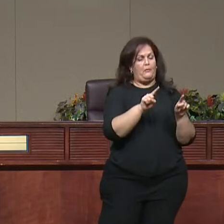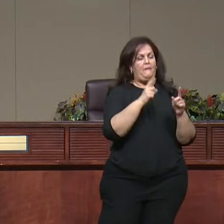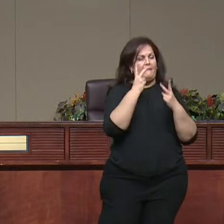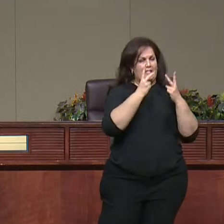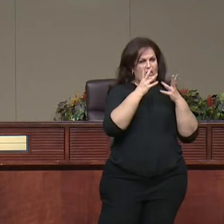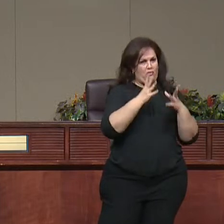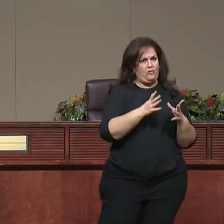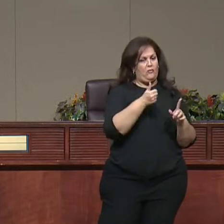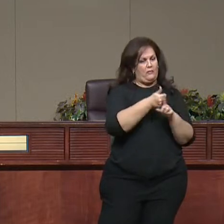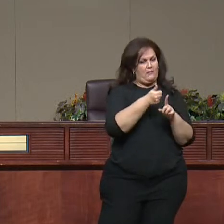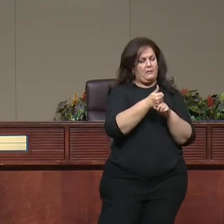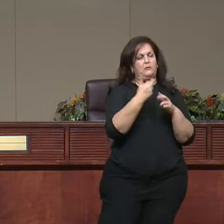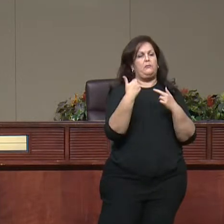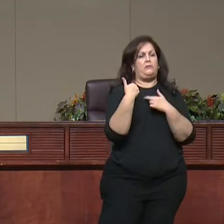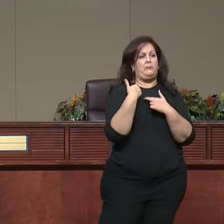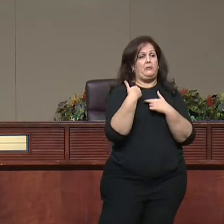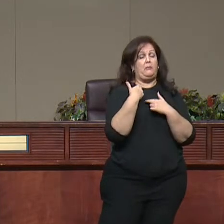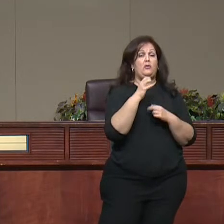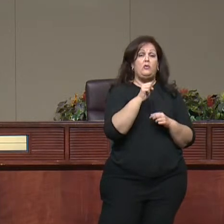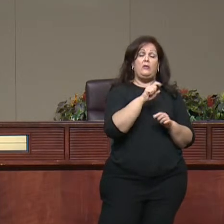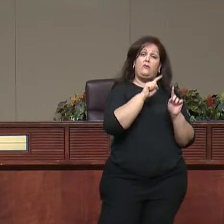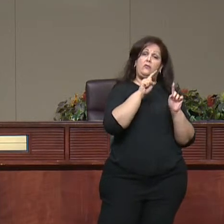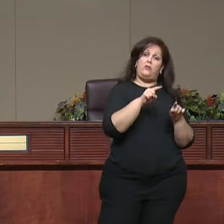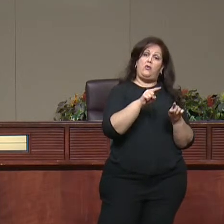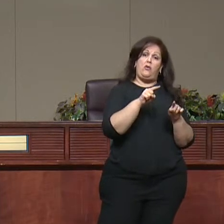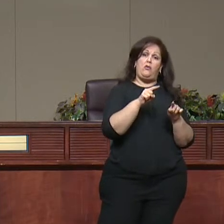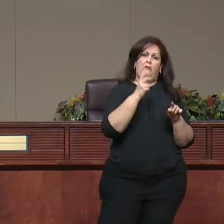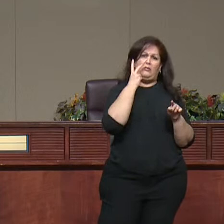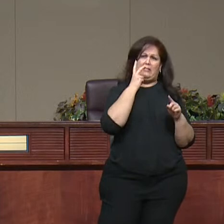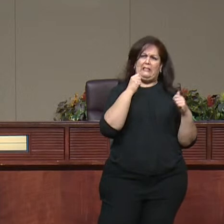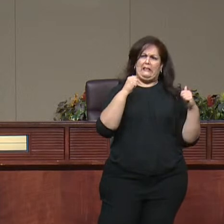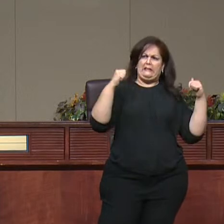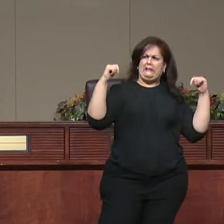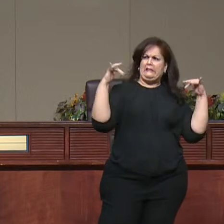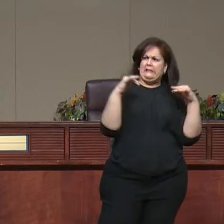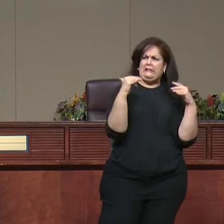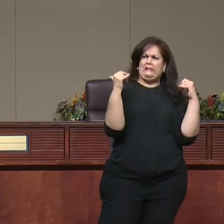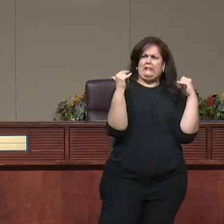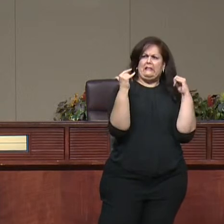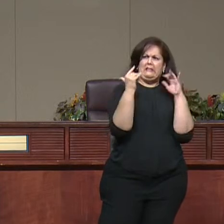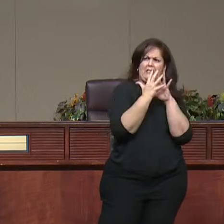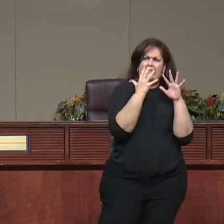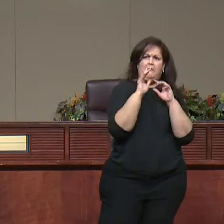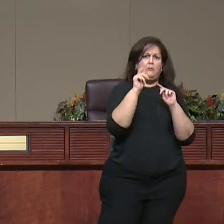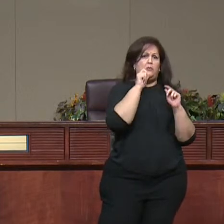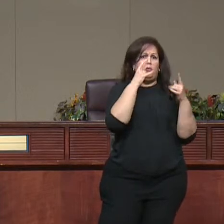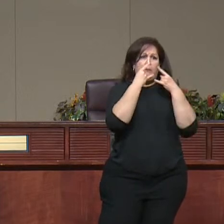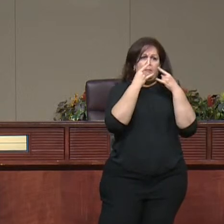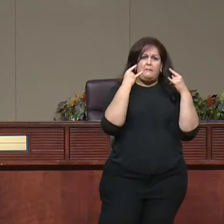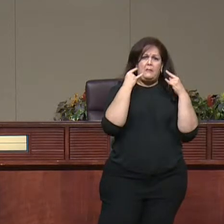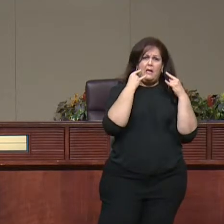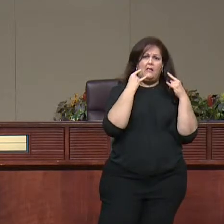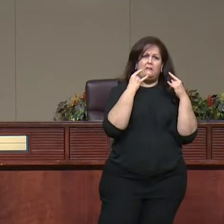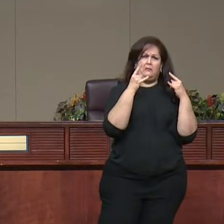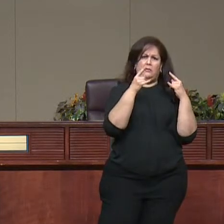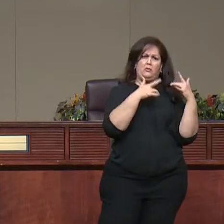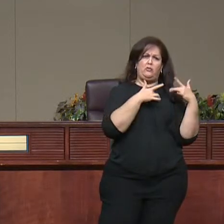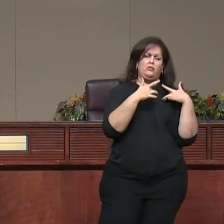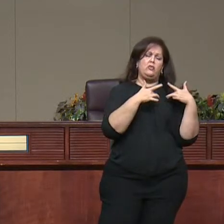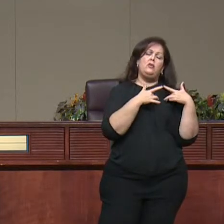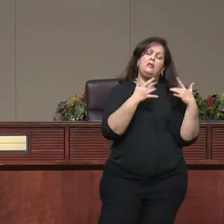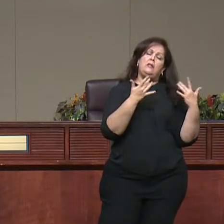responsible. And if you see where you're in a crowded area and people aren't wearing masks and that's of concern to